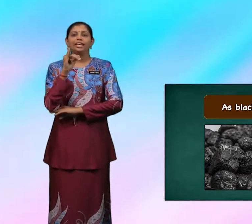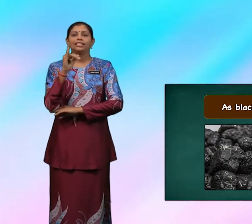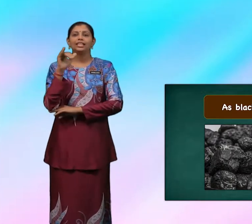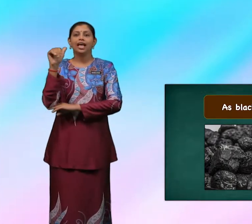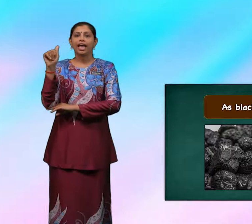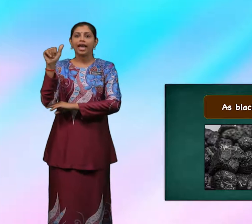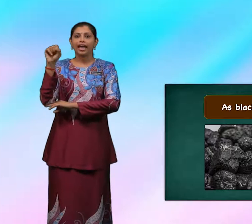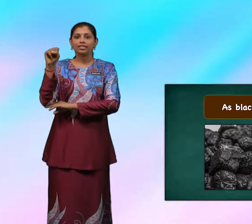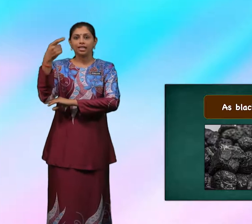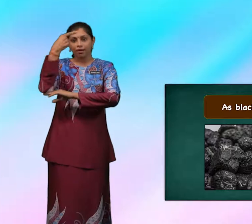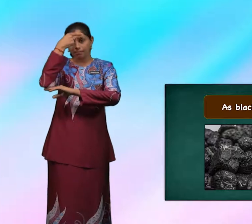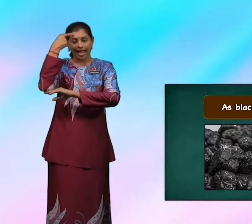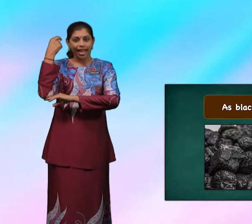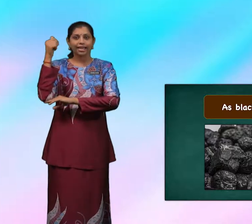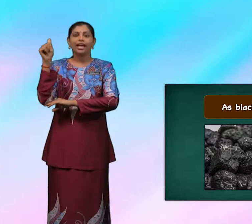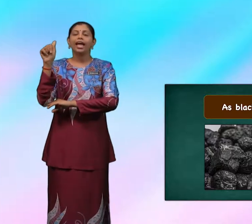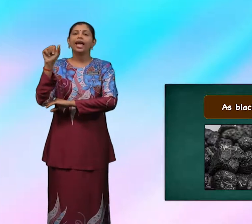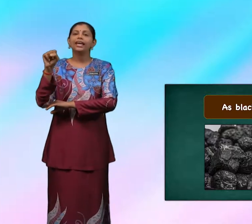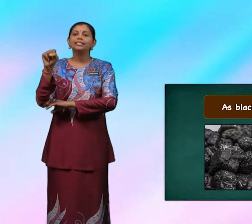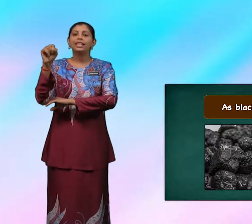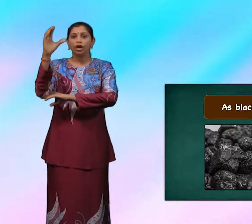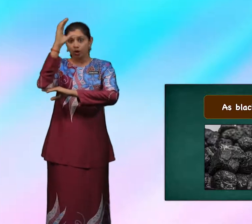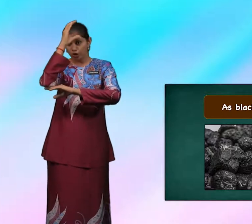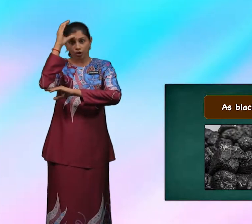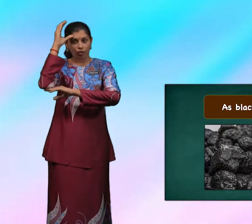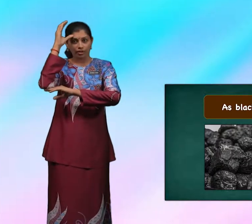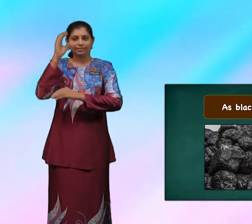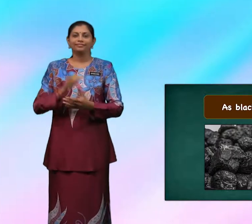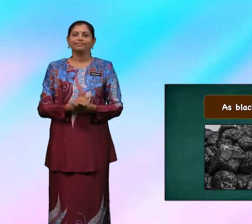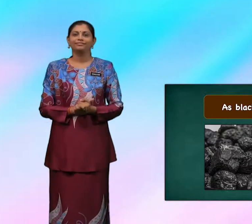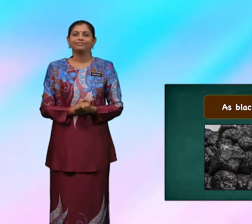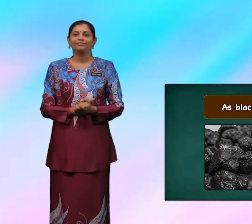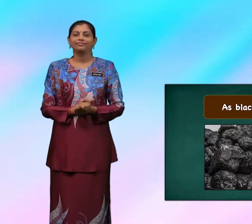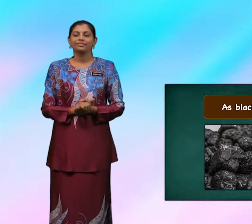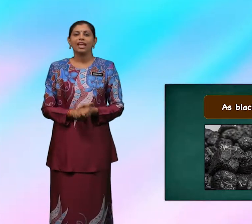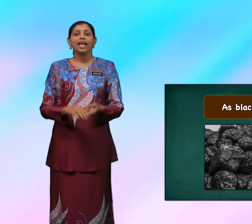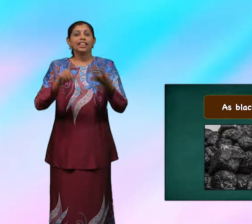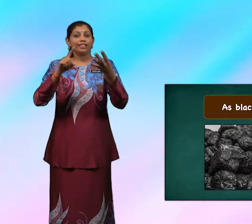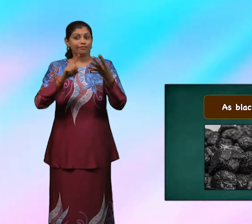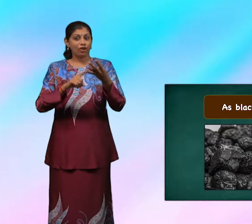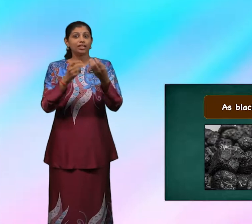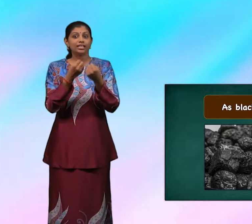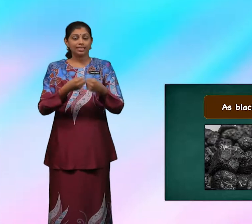is as black as coal. The fourth